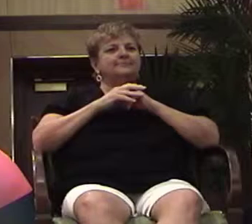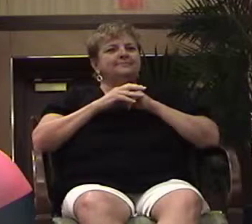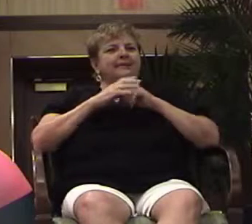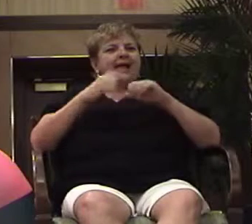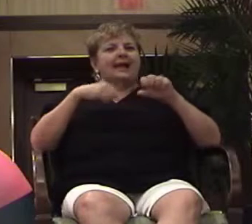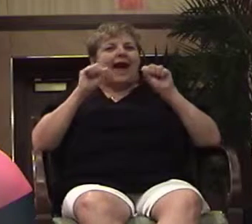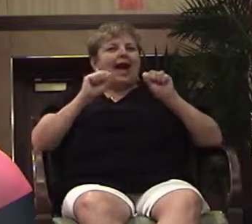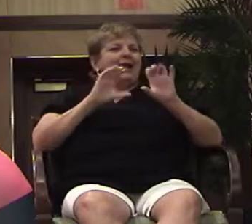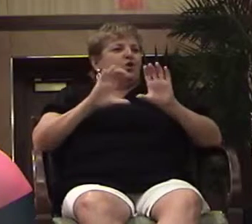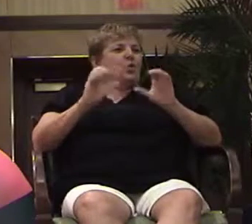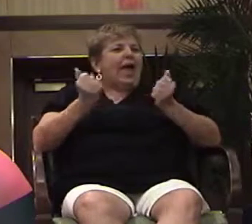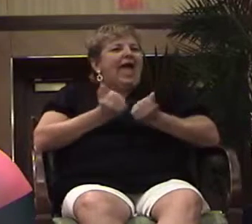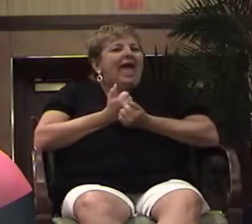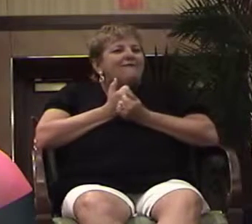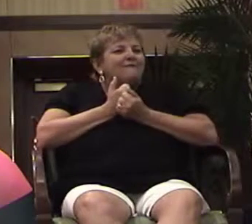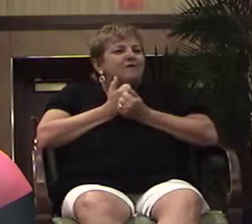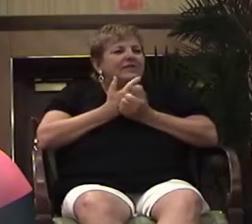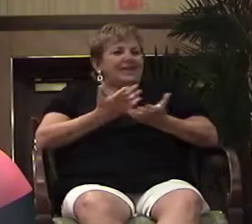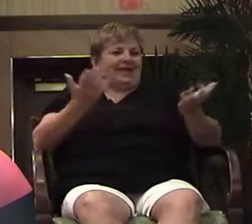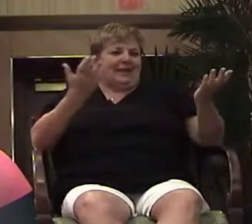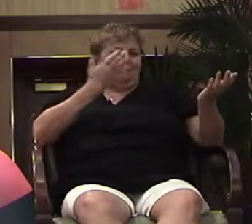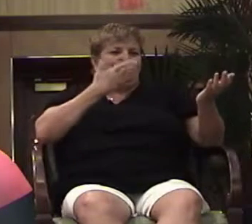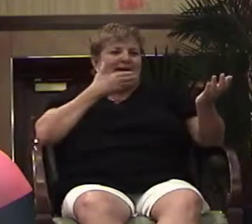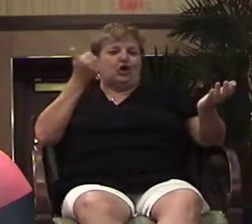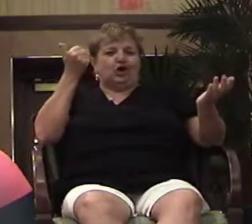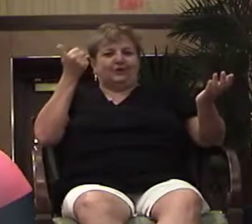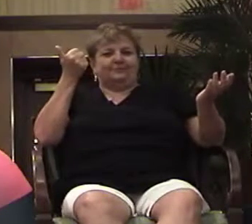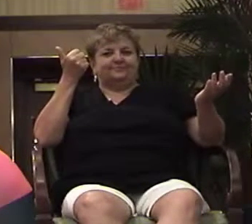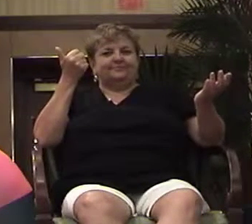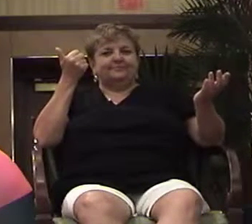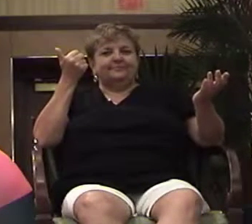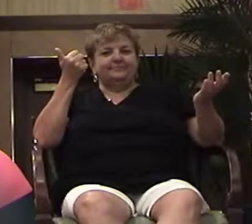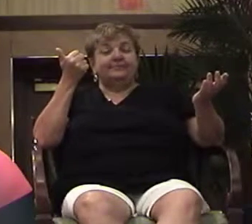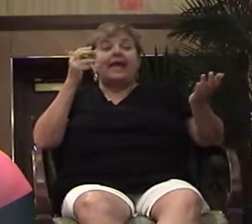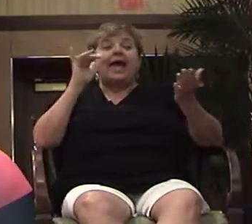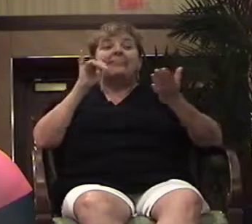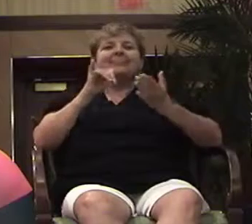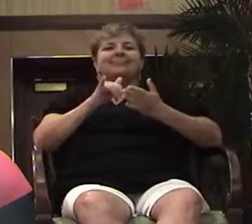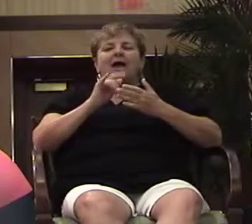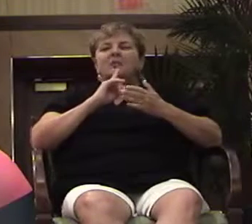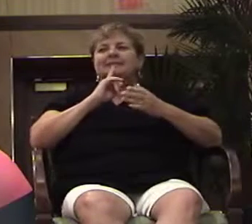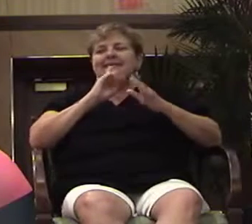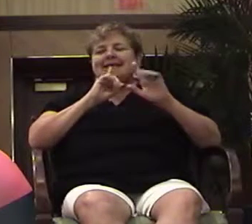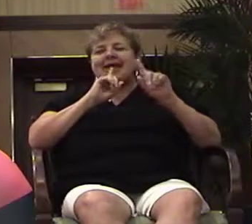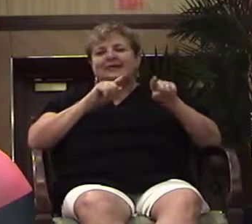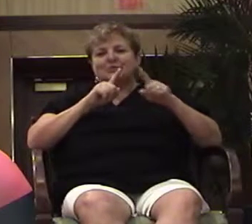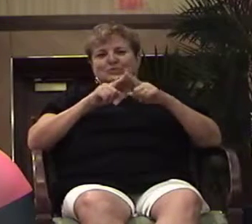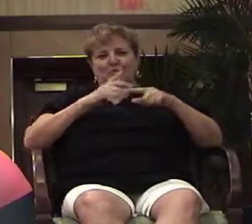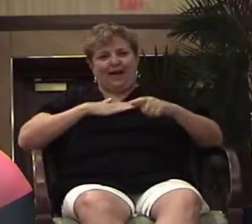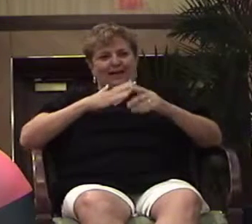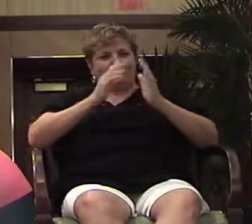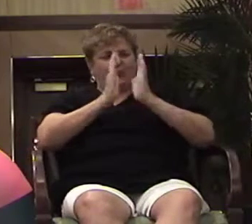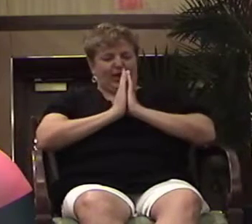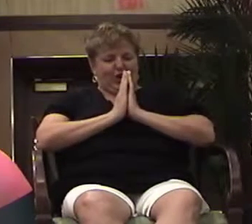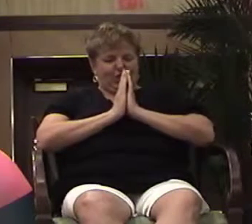do everything better. That was the answer to my prayer. I wanted